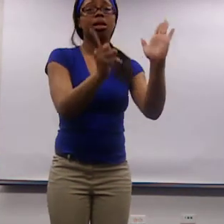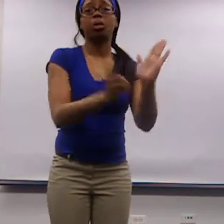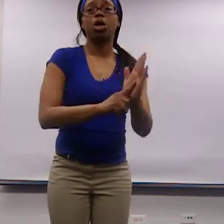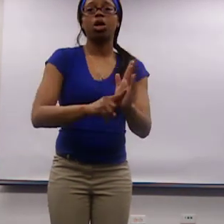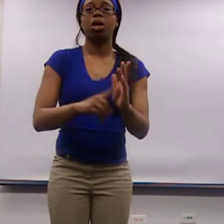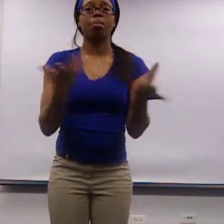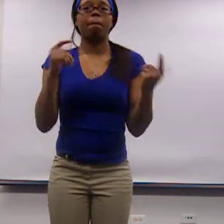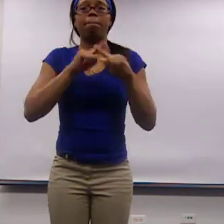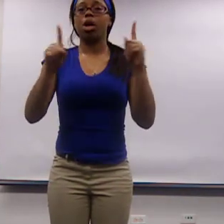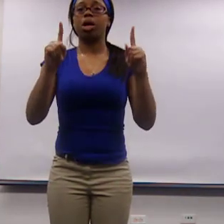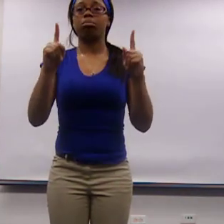communicate.